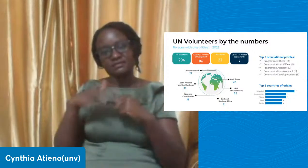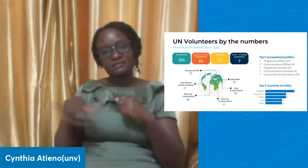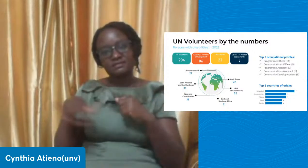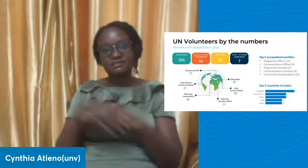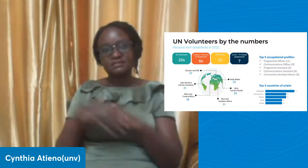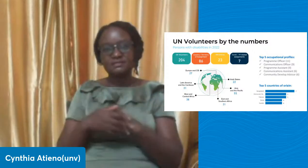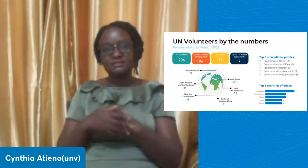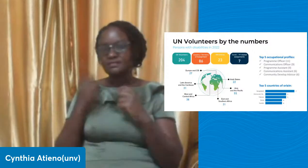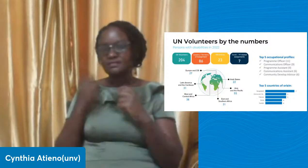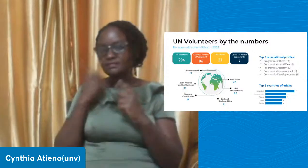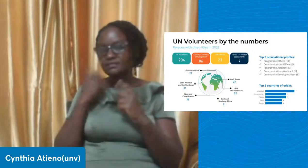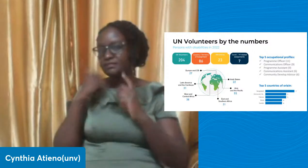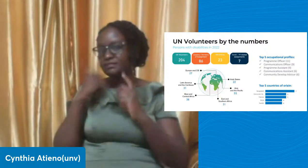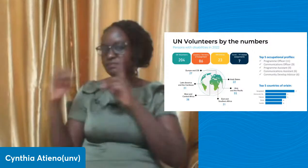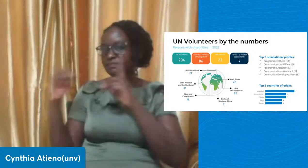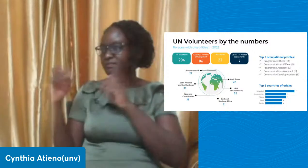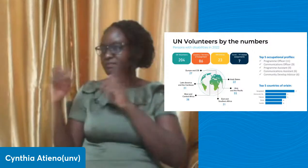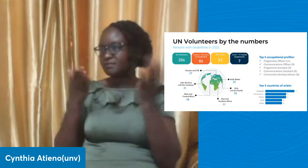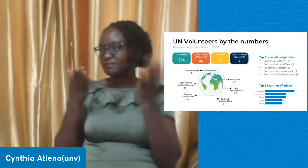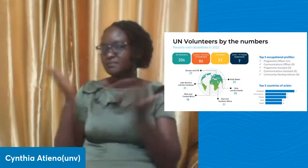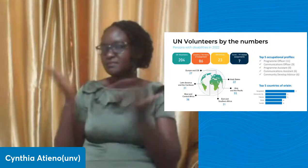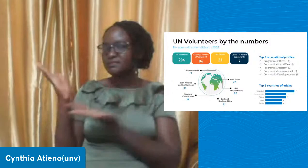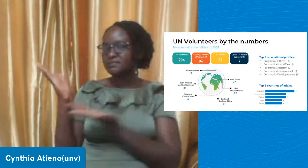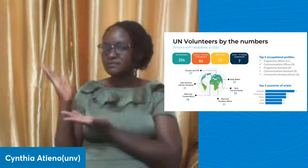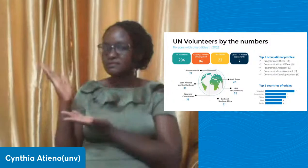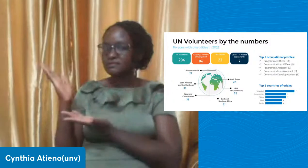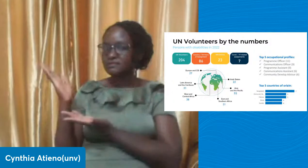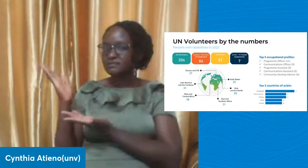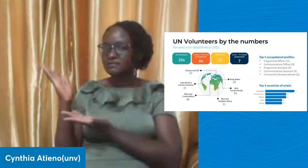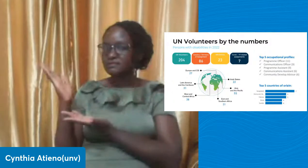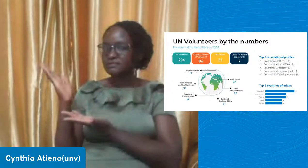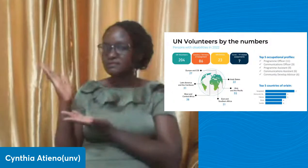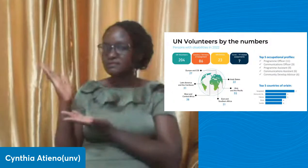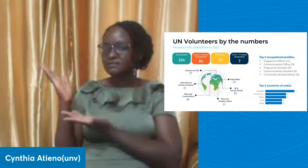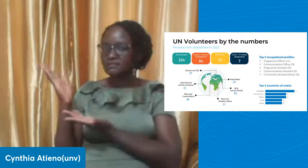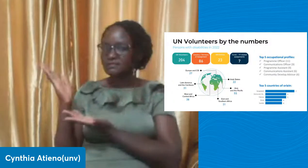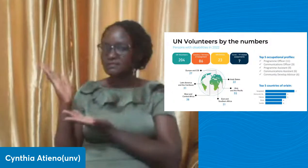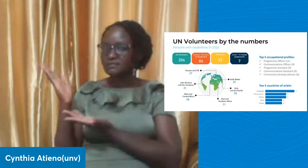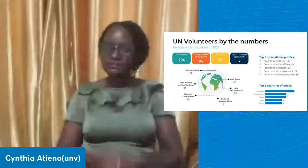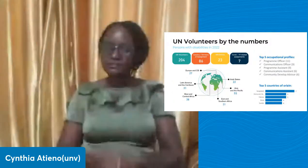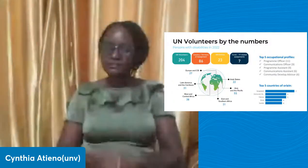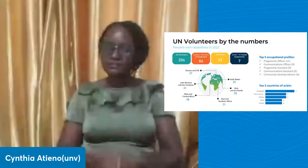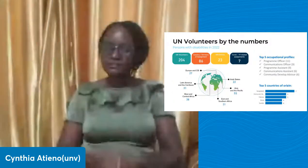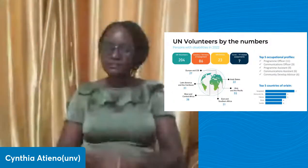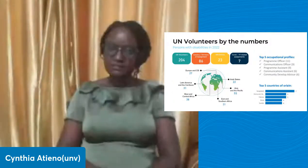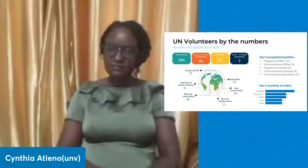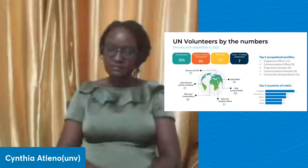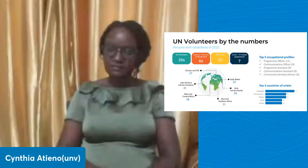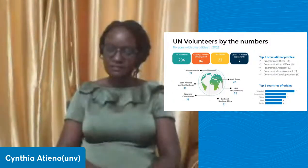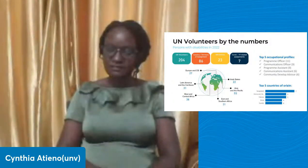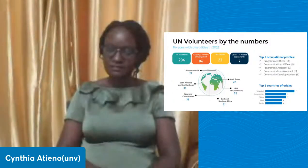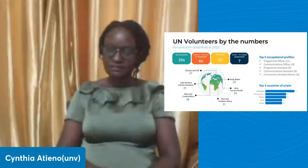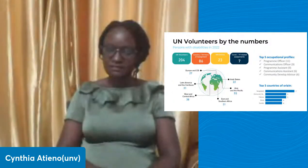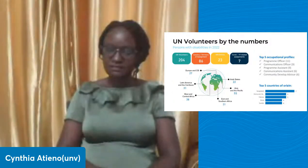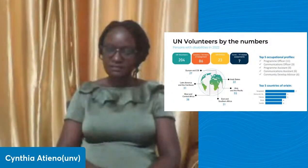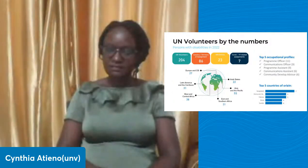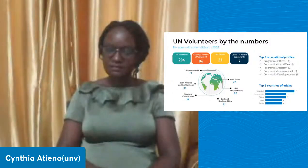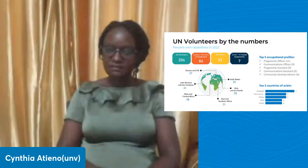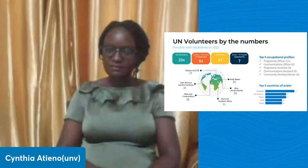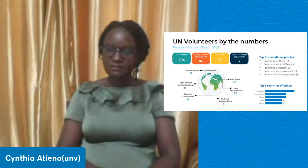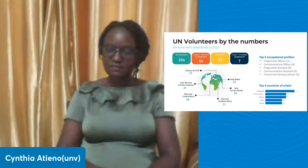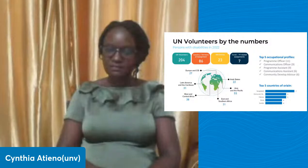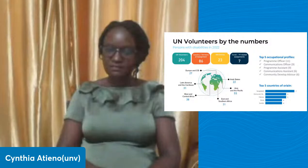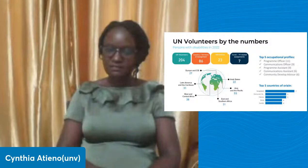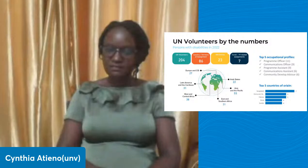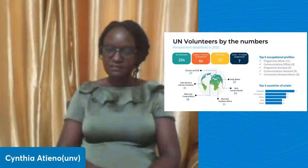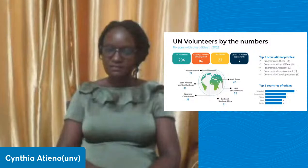are one, program officer, and two, communications officer, and three, program assistant,